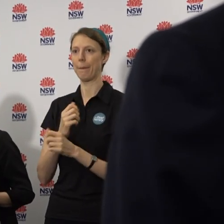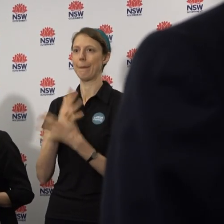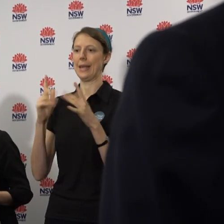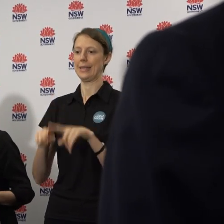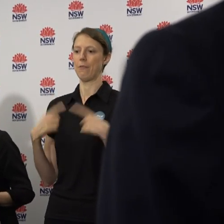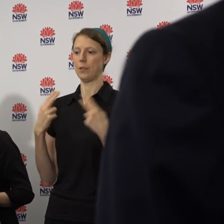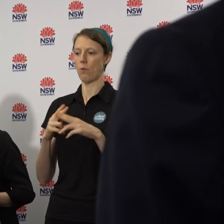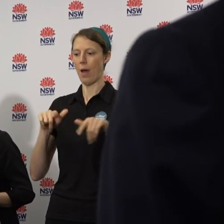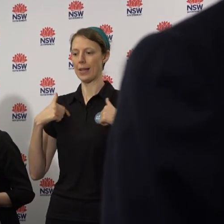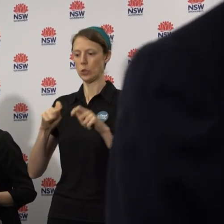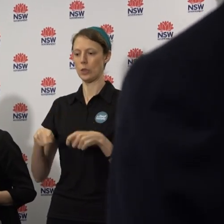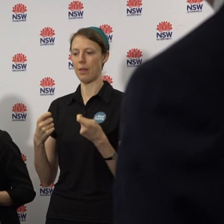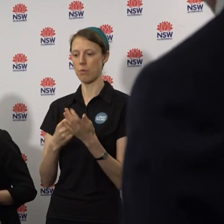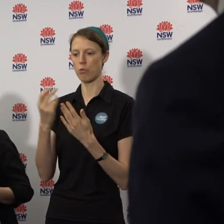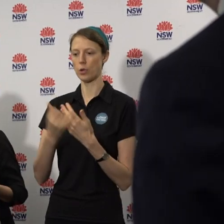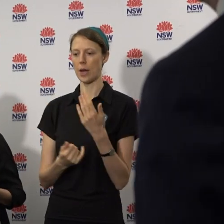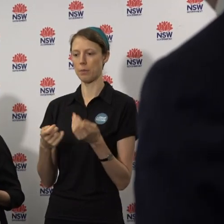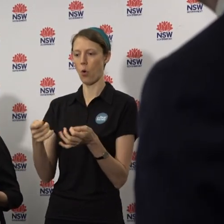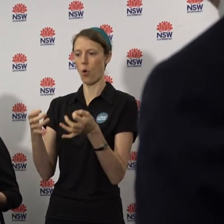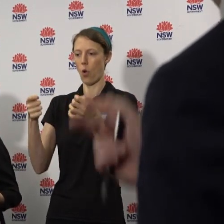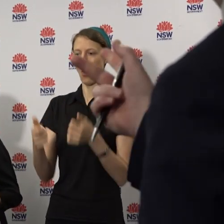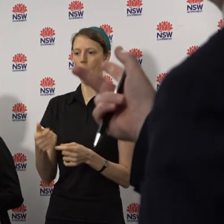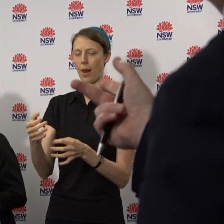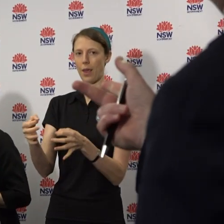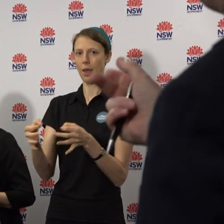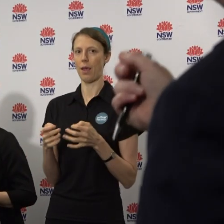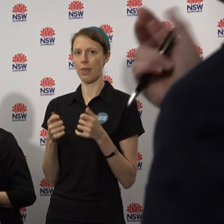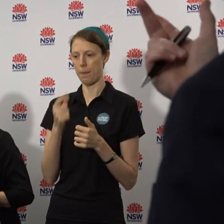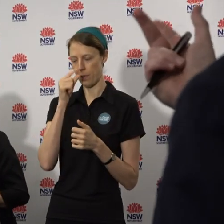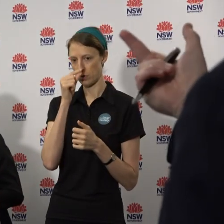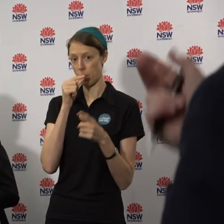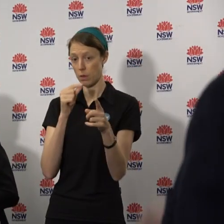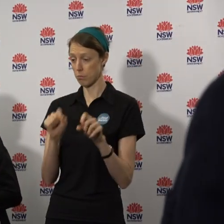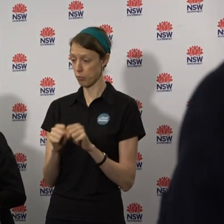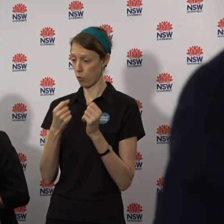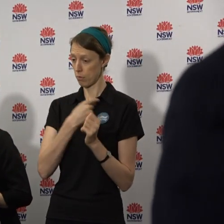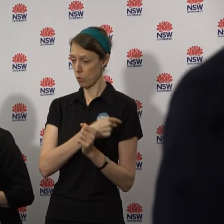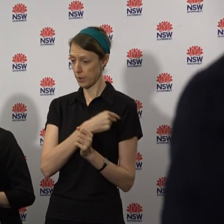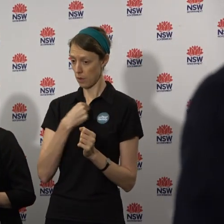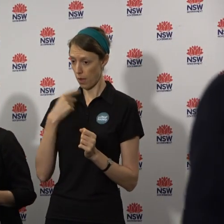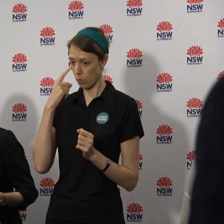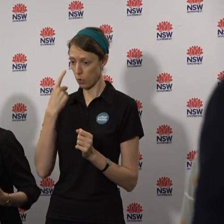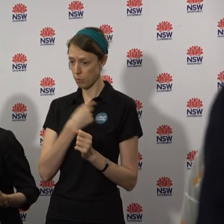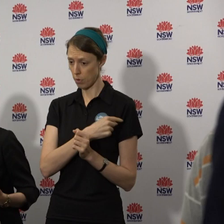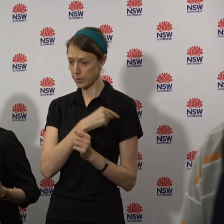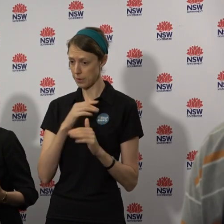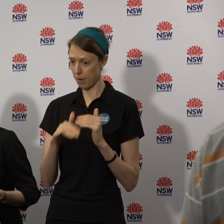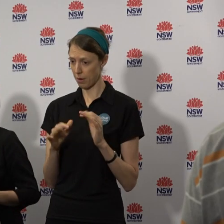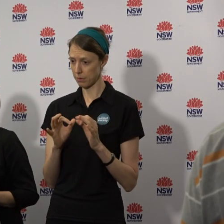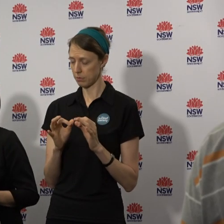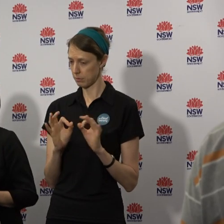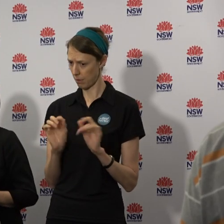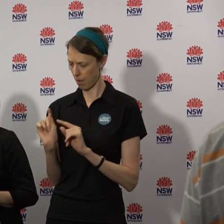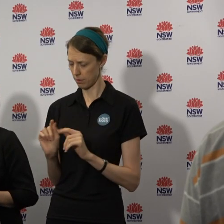projects sooner than we expected. Isn't it a broken promise? Isn't it a broken promise? The key question, did you make a promise about no more profit? Can I be very clear on